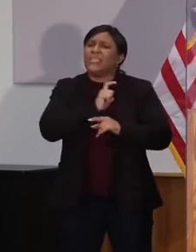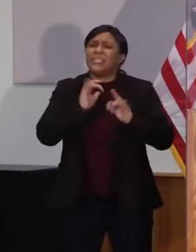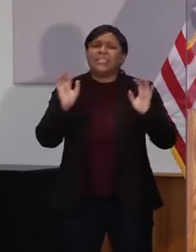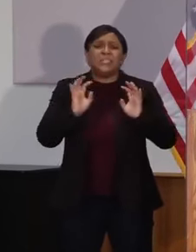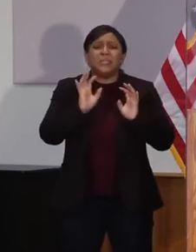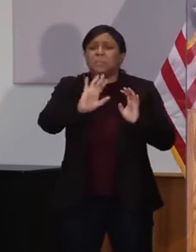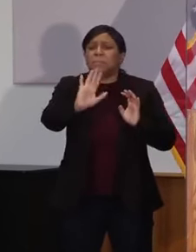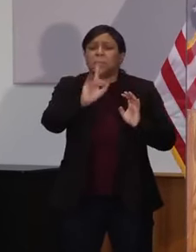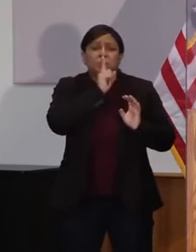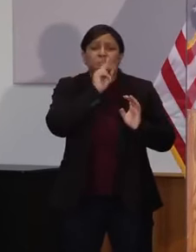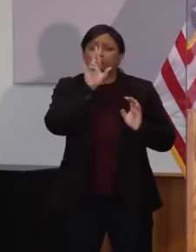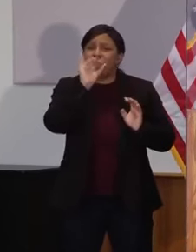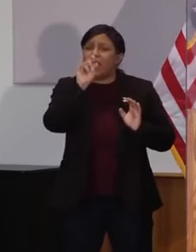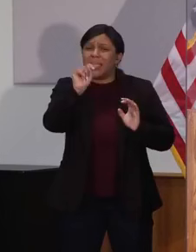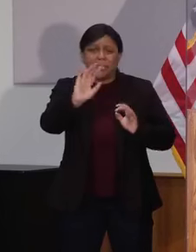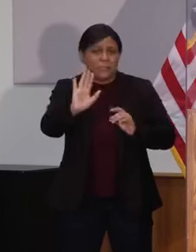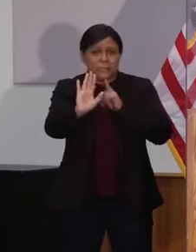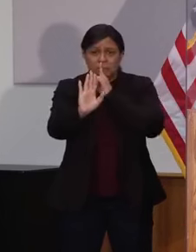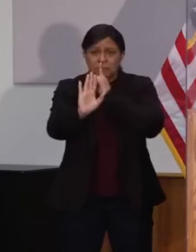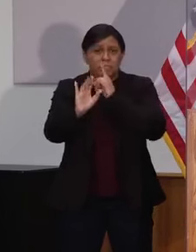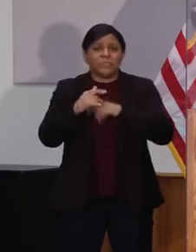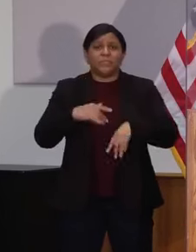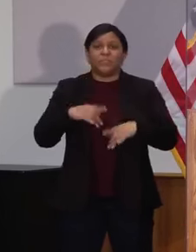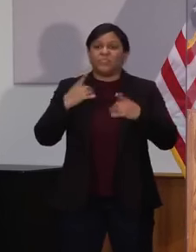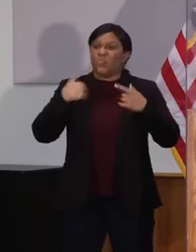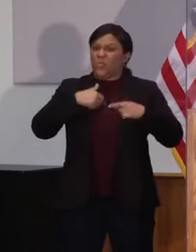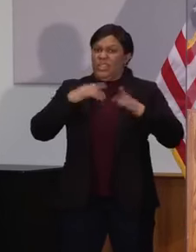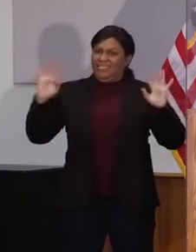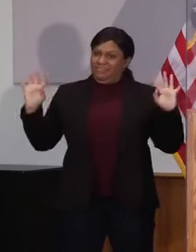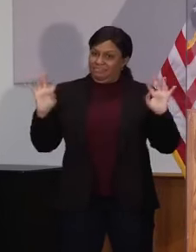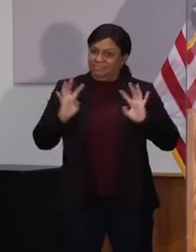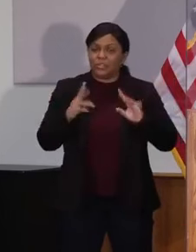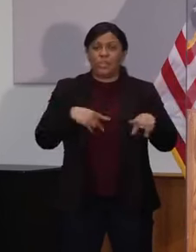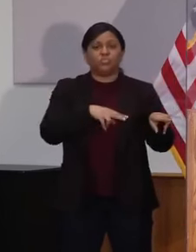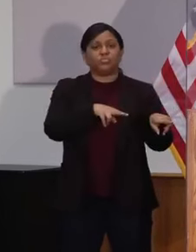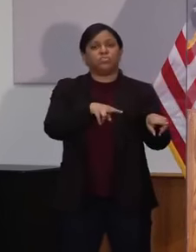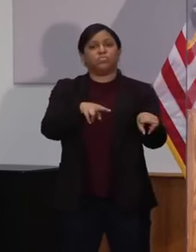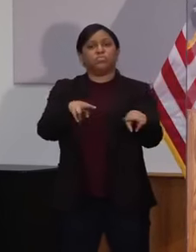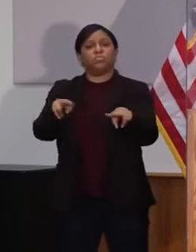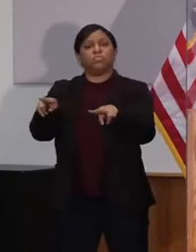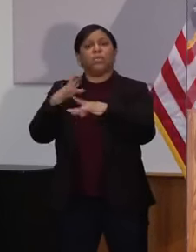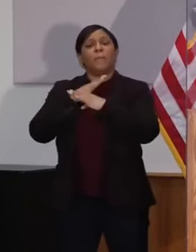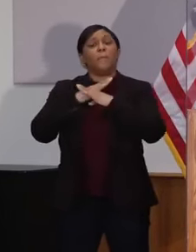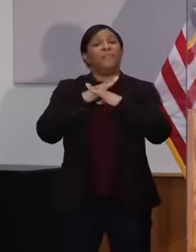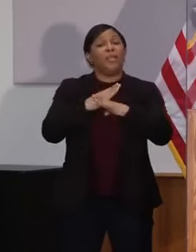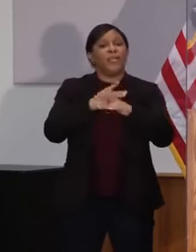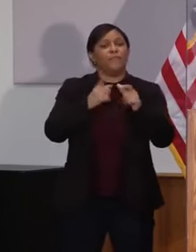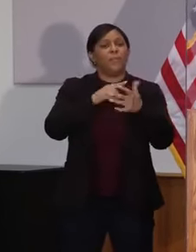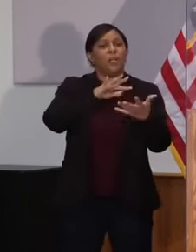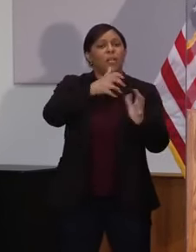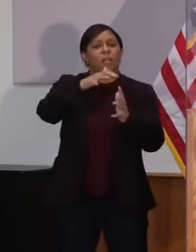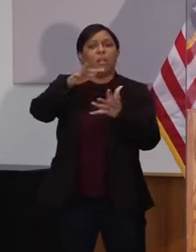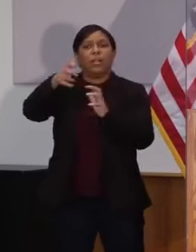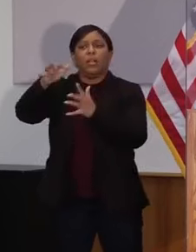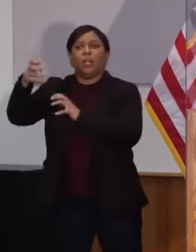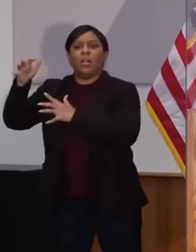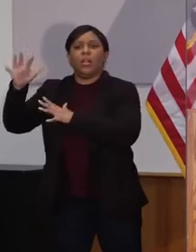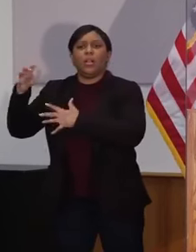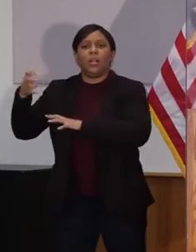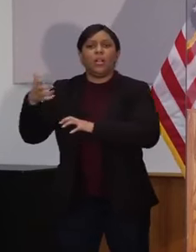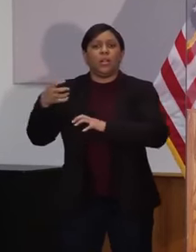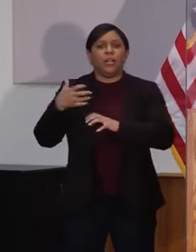this the right way, you're going to come in and prevent crime, and you're going to prevent disorder, and we will make sure that we're going to use